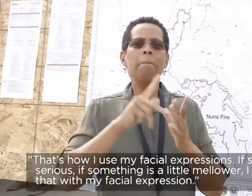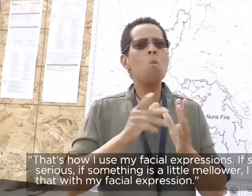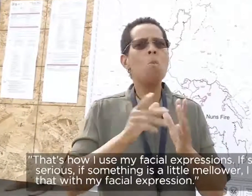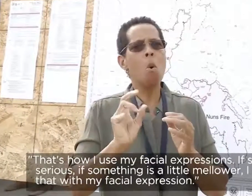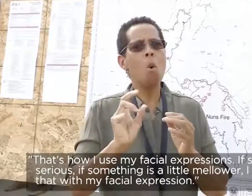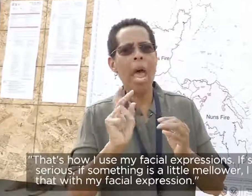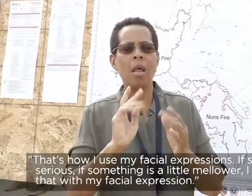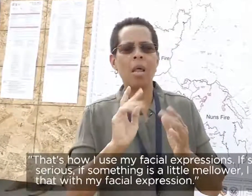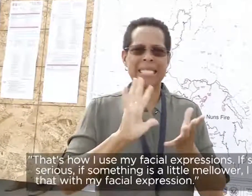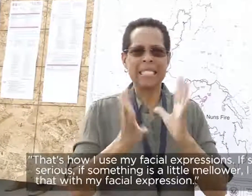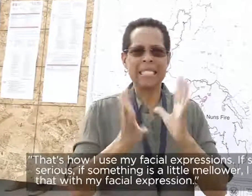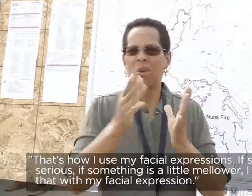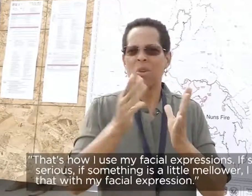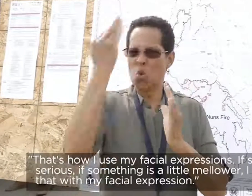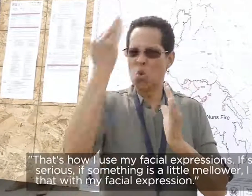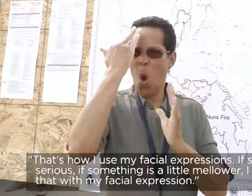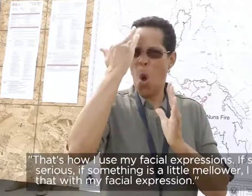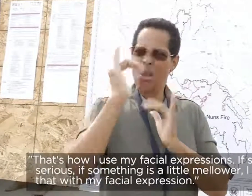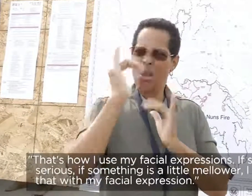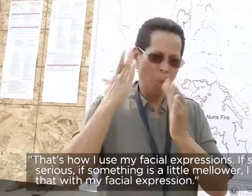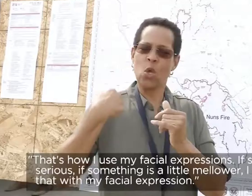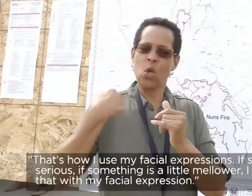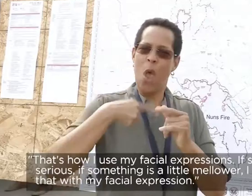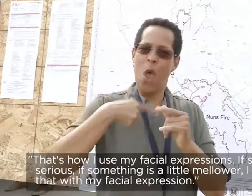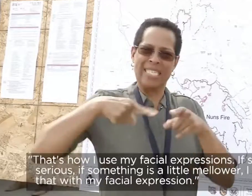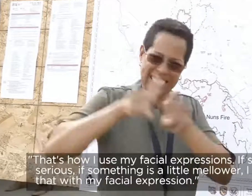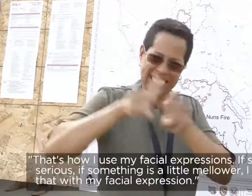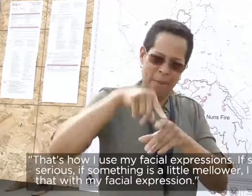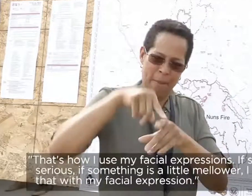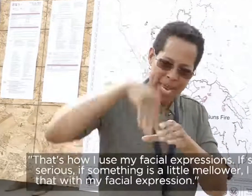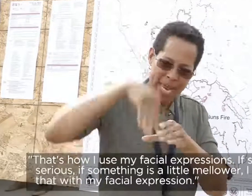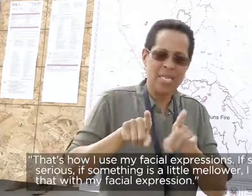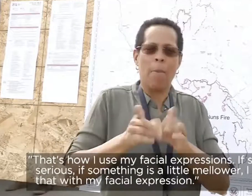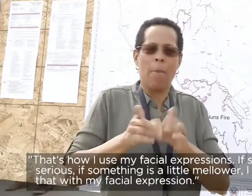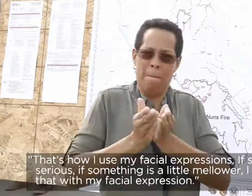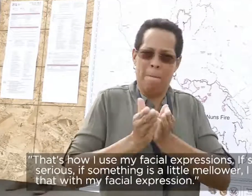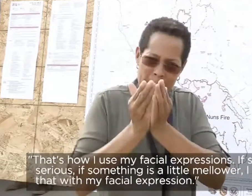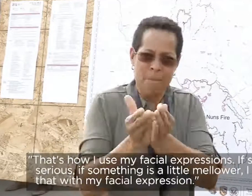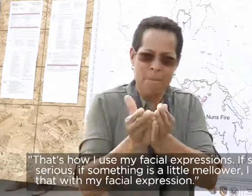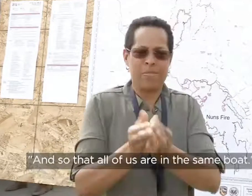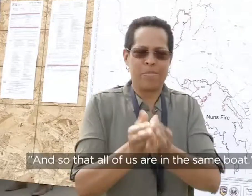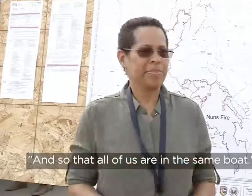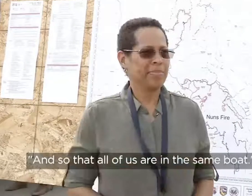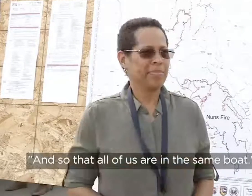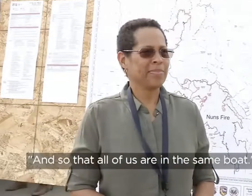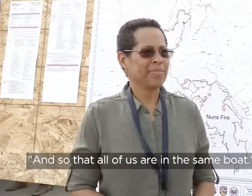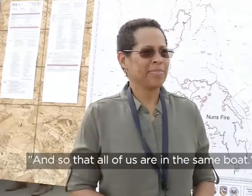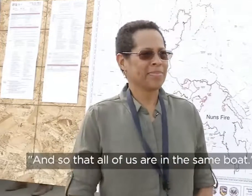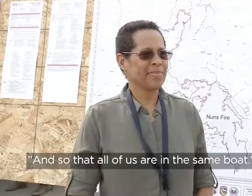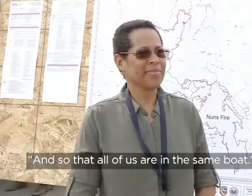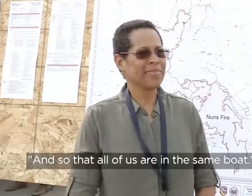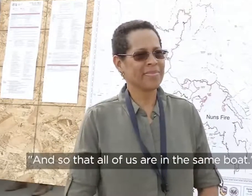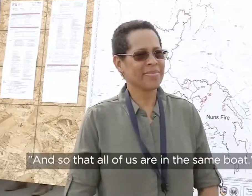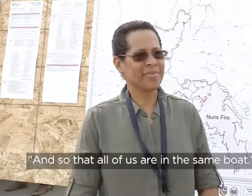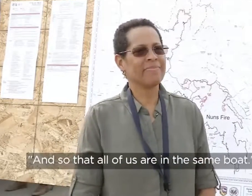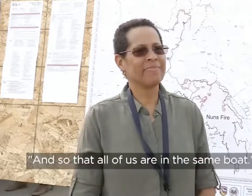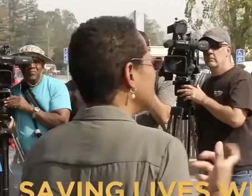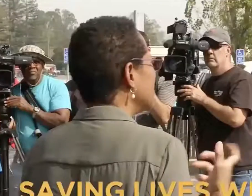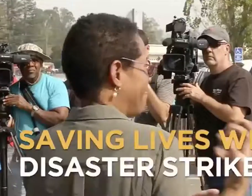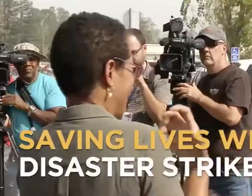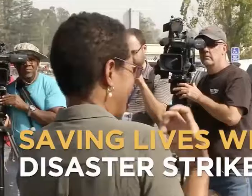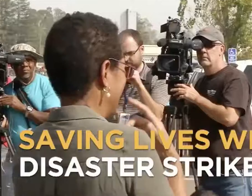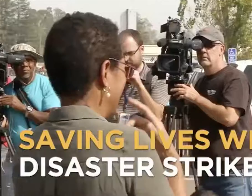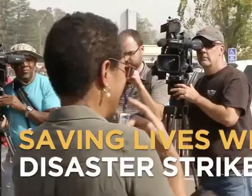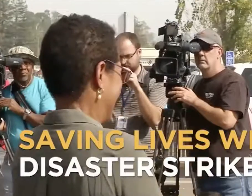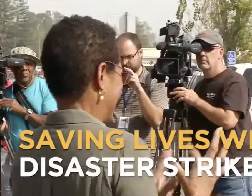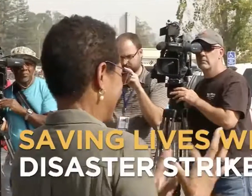If something's serious, if something's a little mellower, I can show that with my facial expression, and so that all of us are in the same boat.